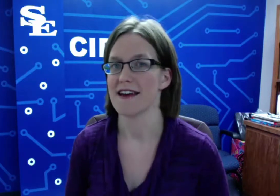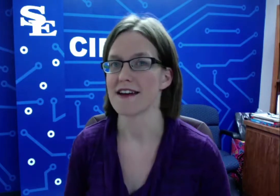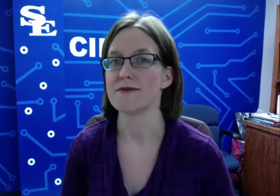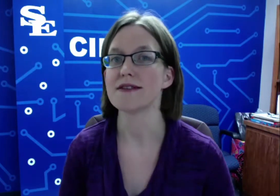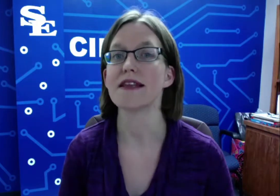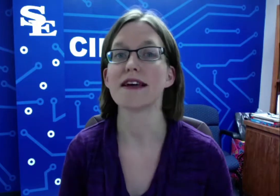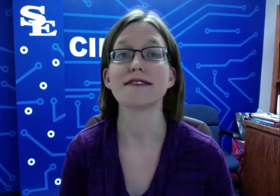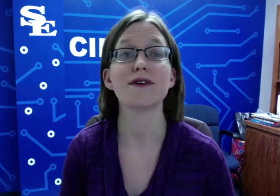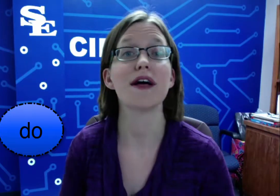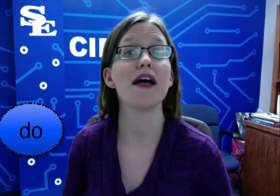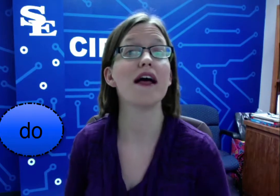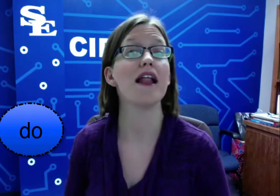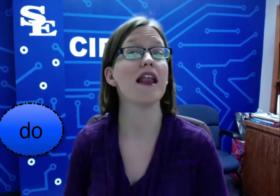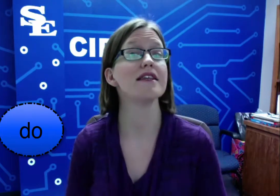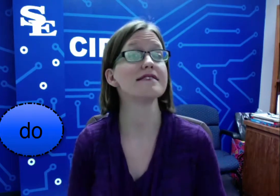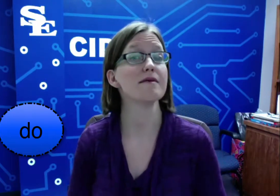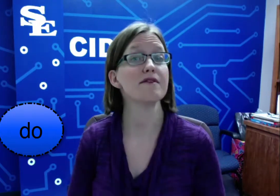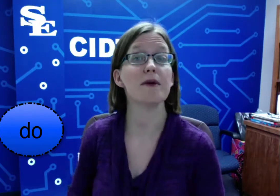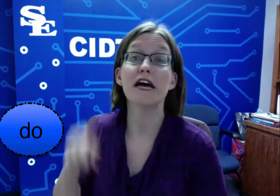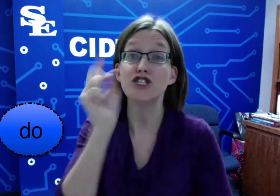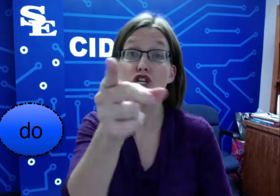Here comes the next one. Say it before me. Do.